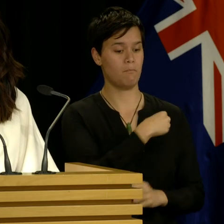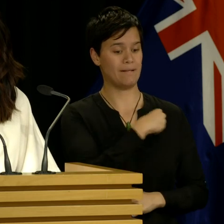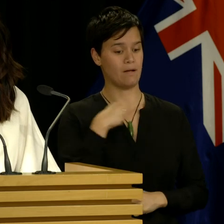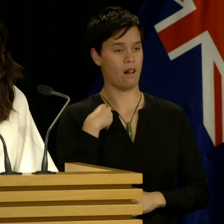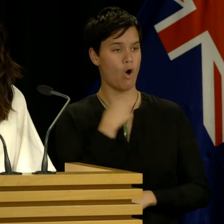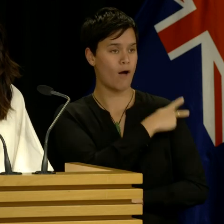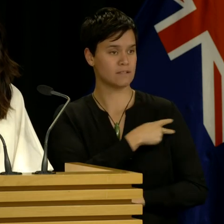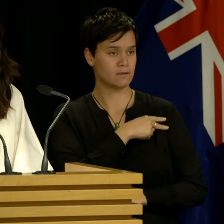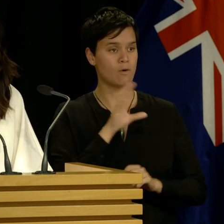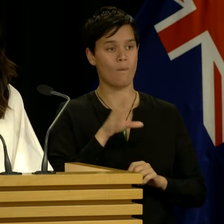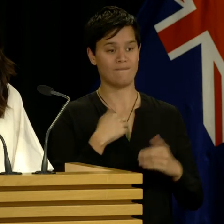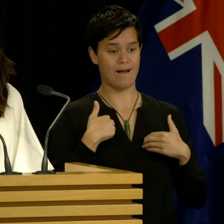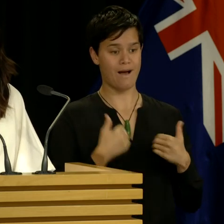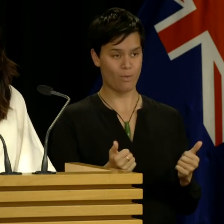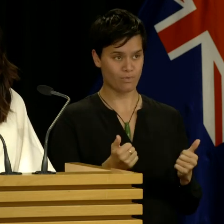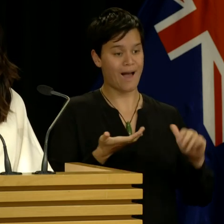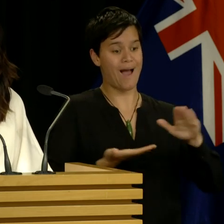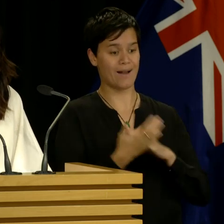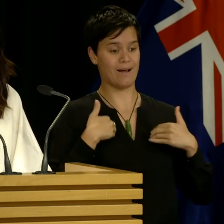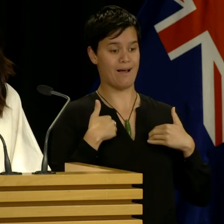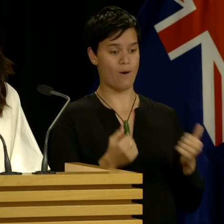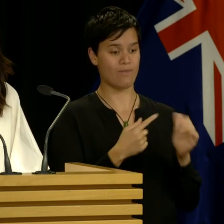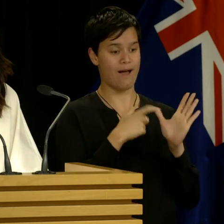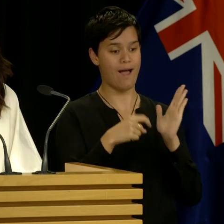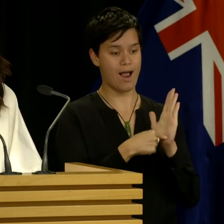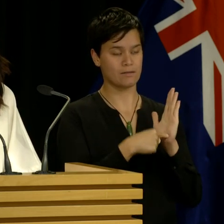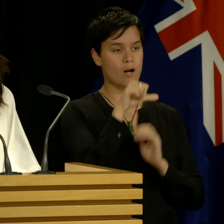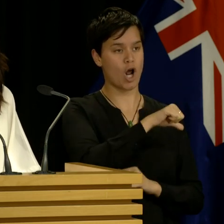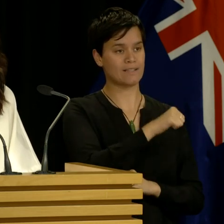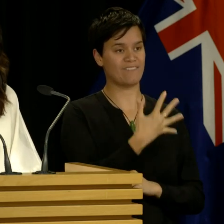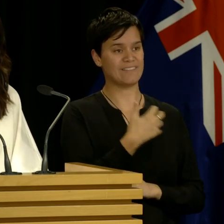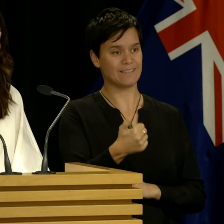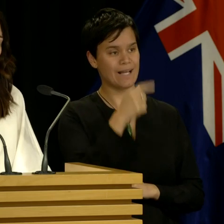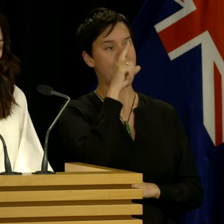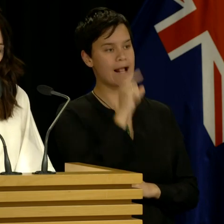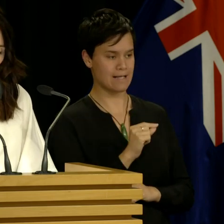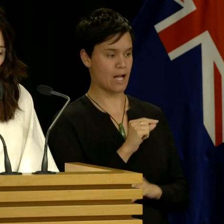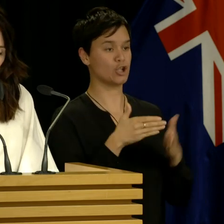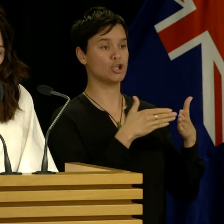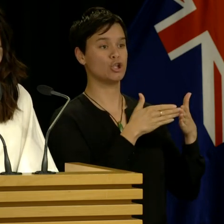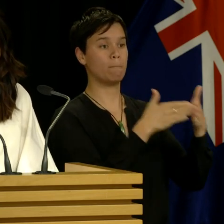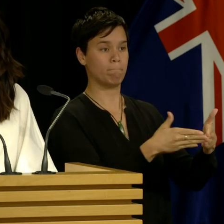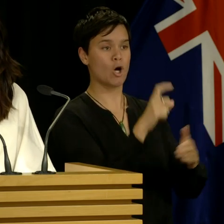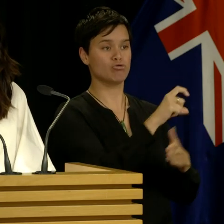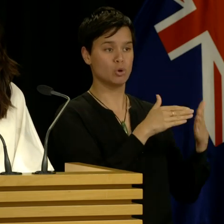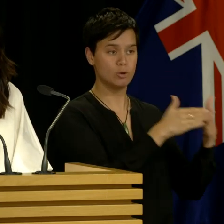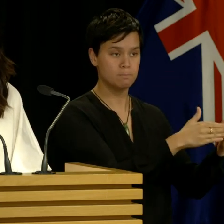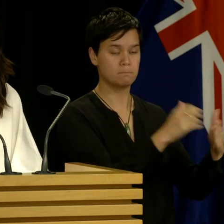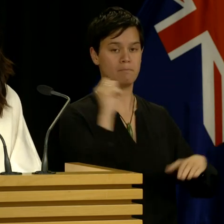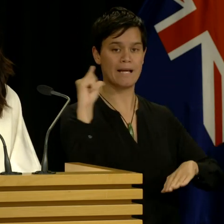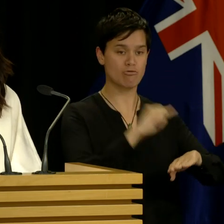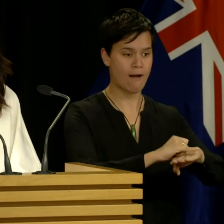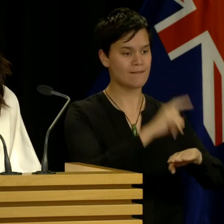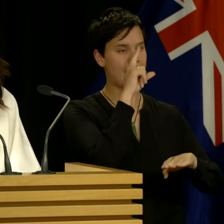have powers under the Health Act 1956 to quarantine ships, including cruise ships, aircraft,